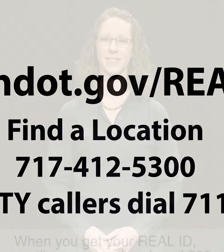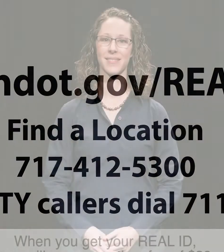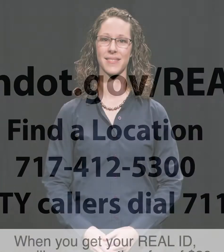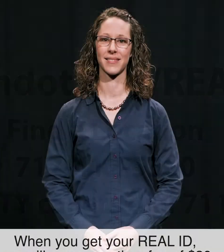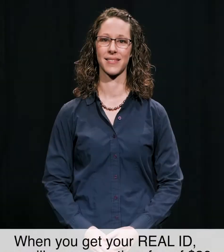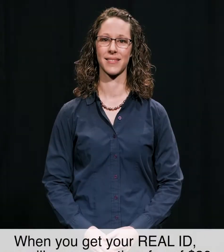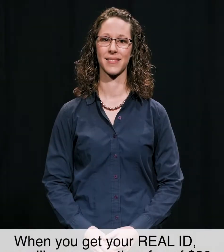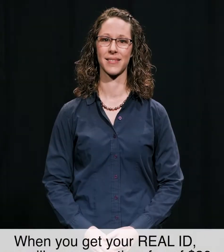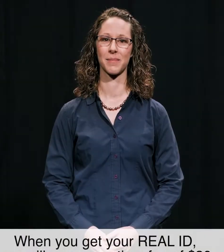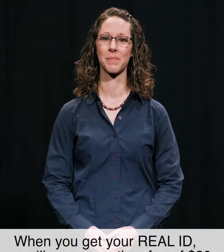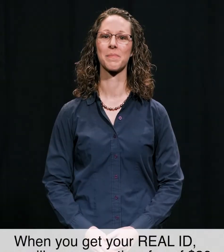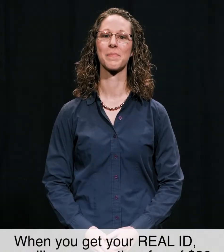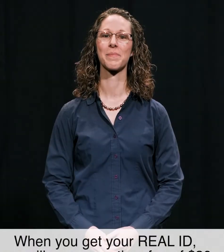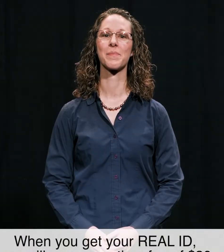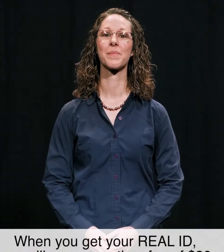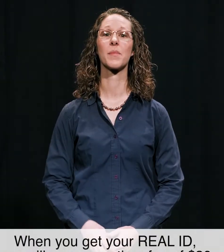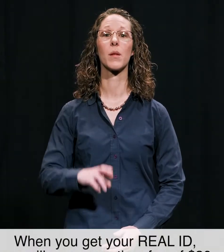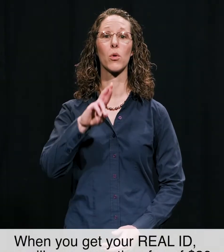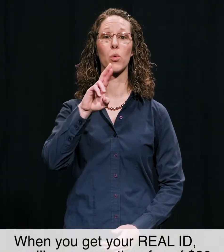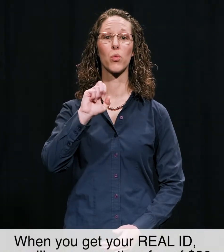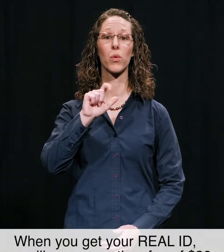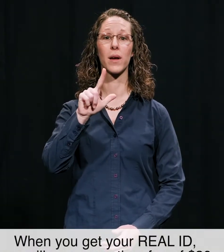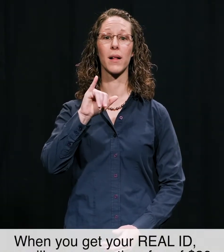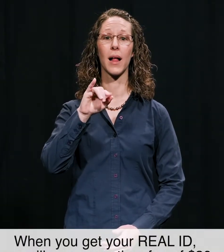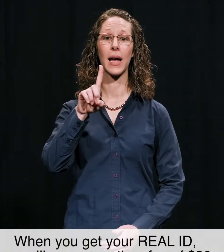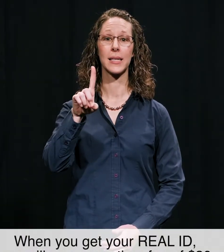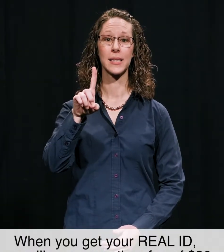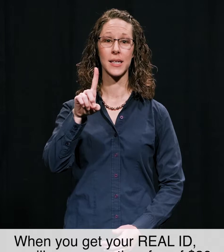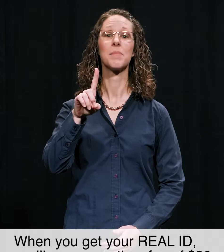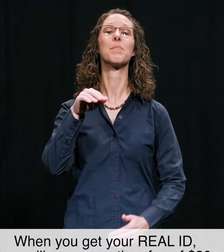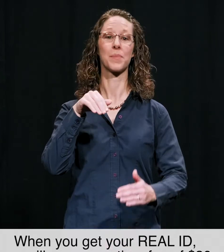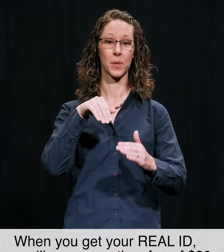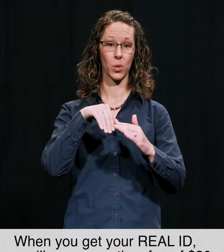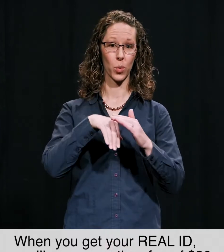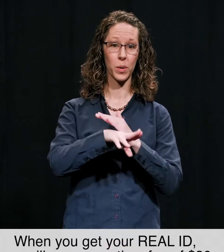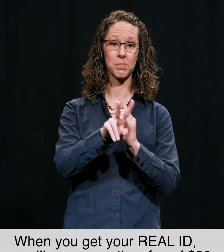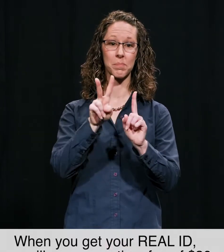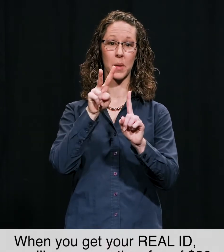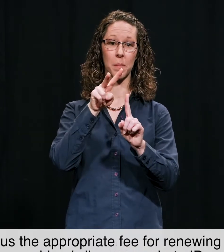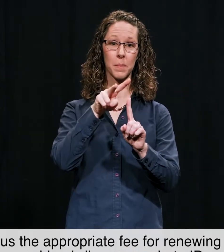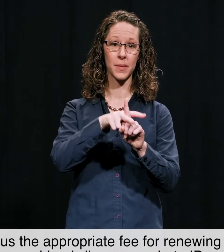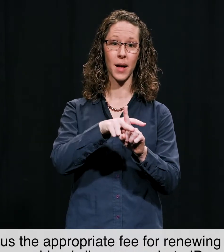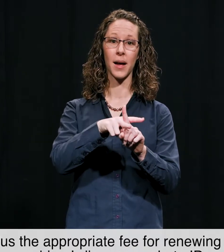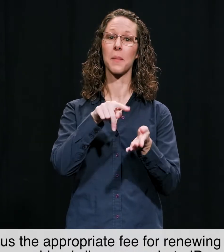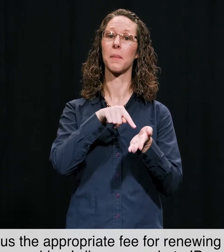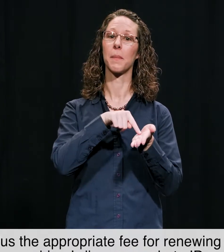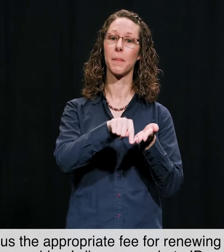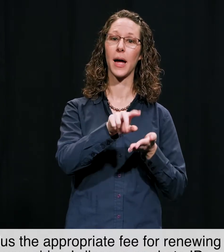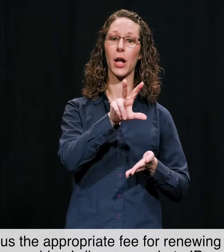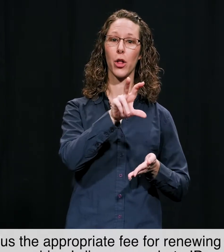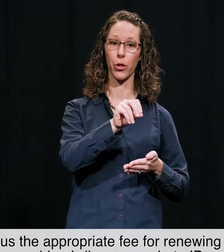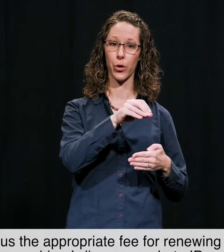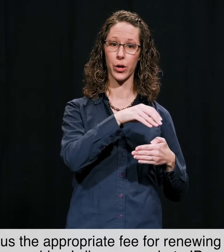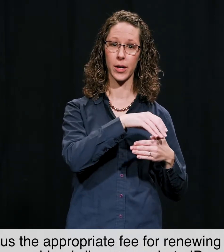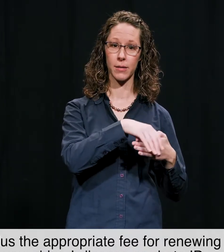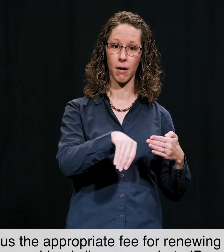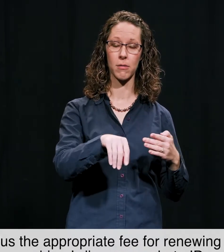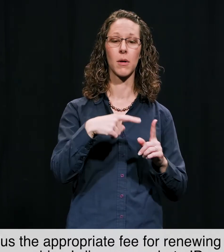When you get your Real ID, you will pay a one-time fee of $30 plus the appropriate fee for renewing your